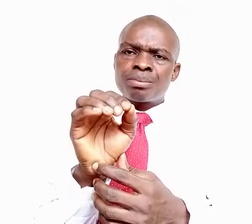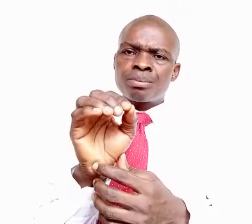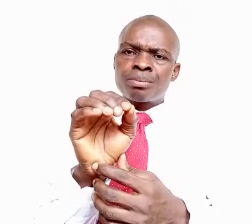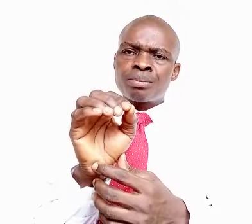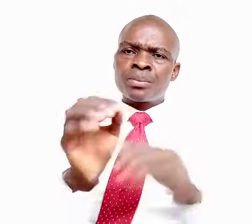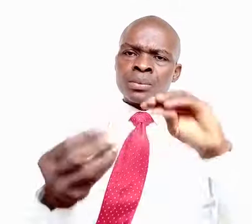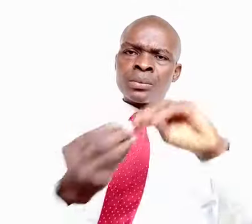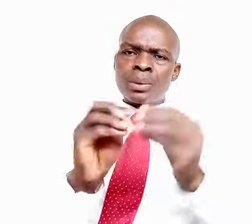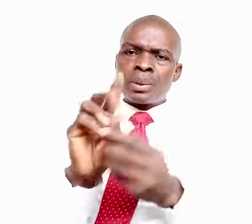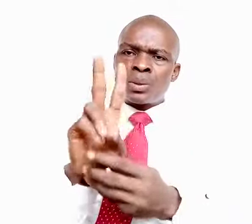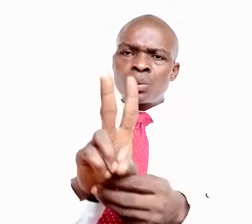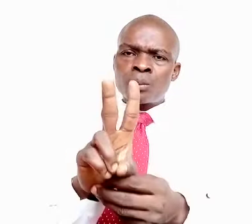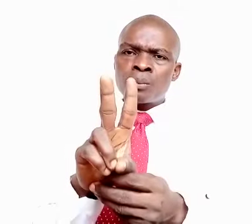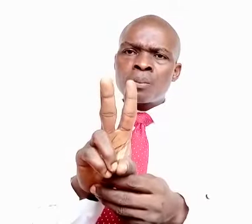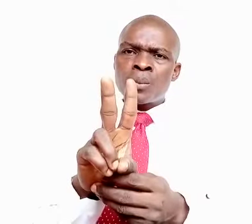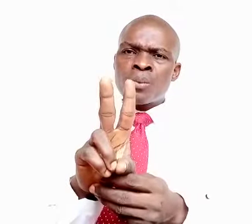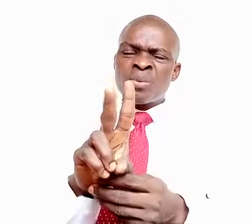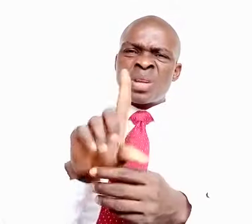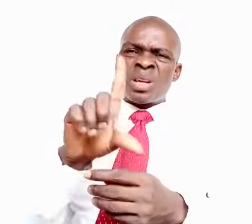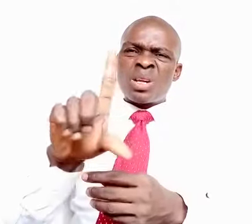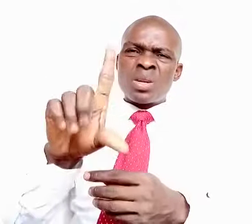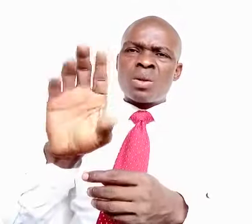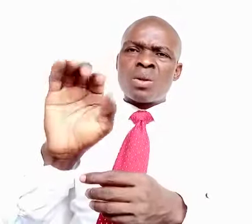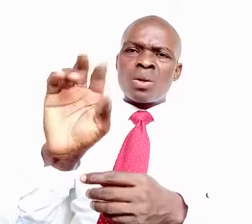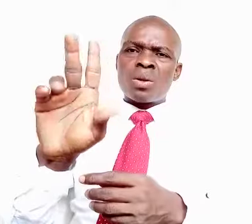Number 2, luck, spelled